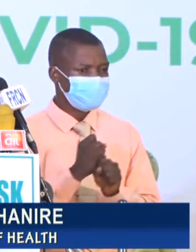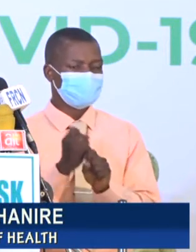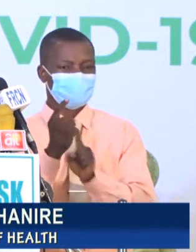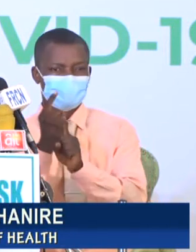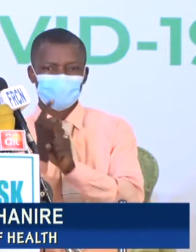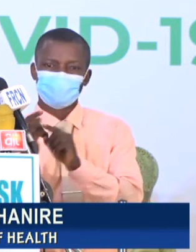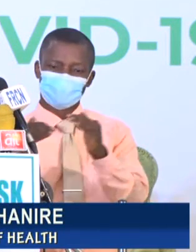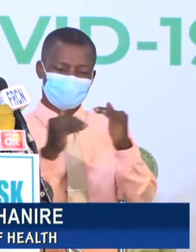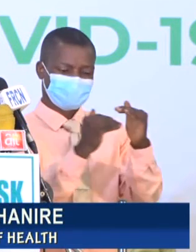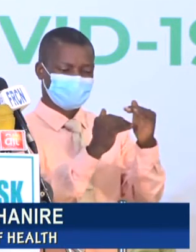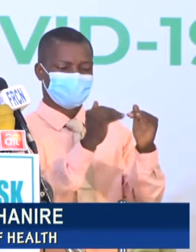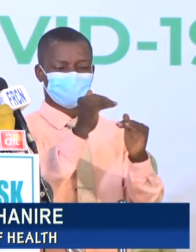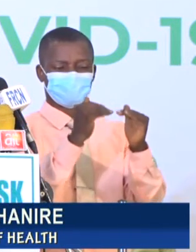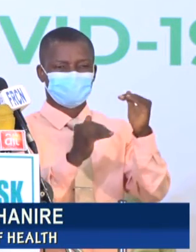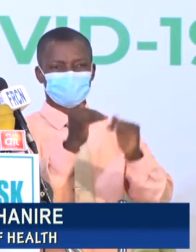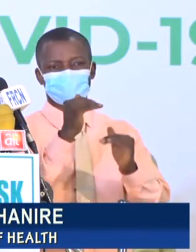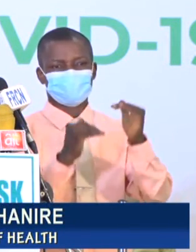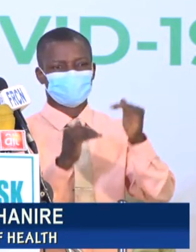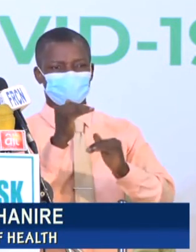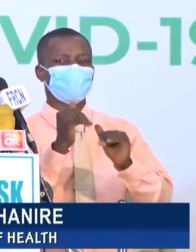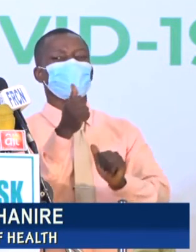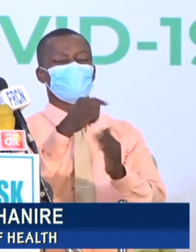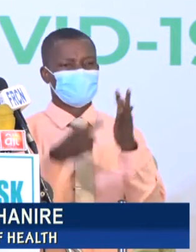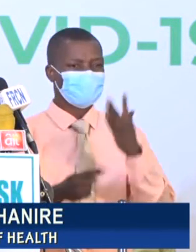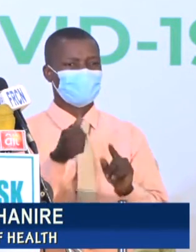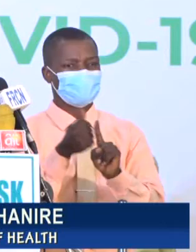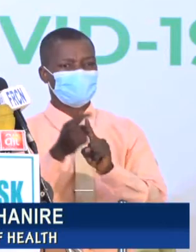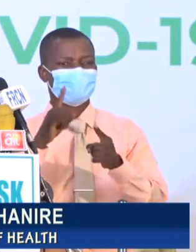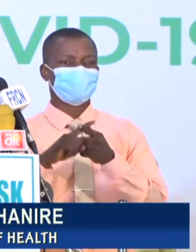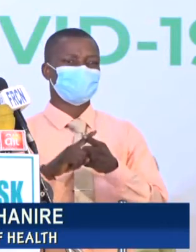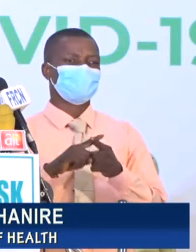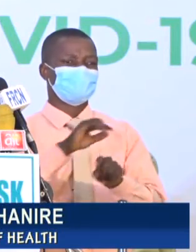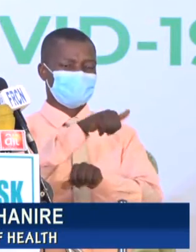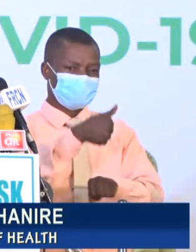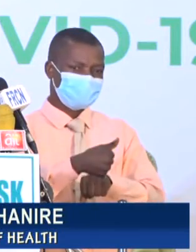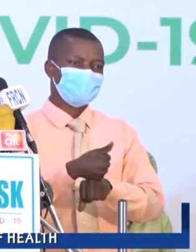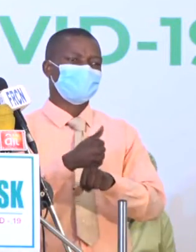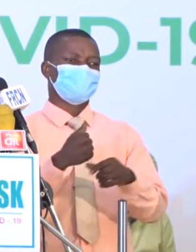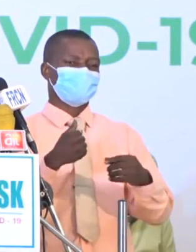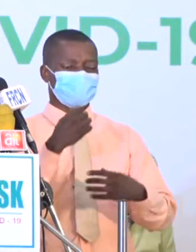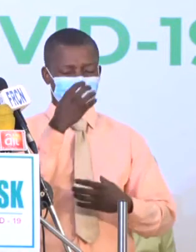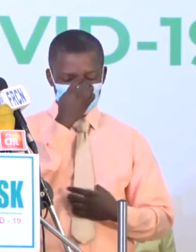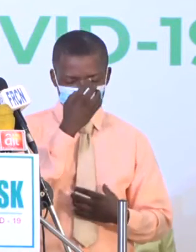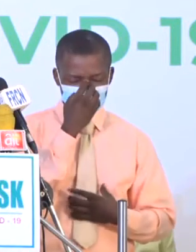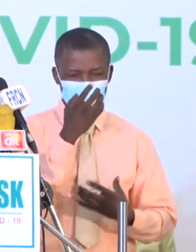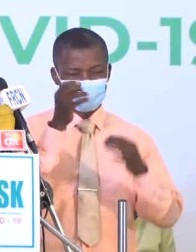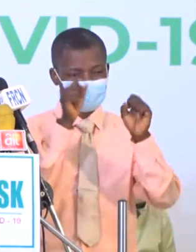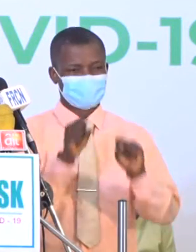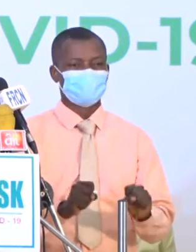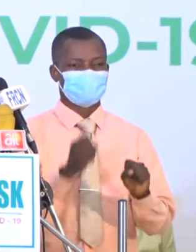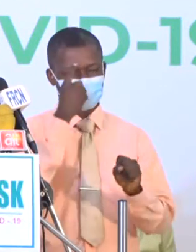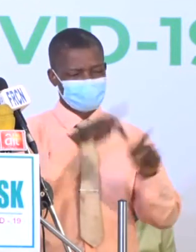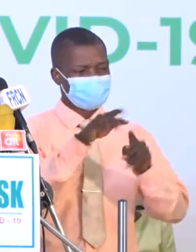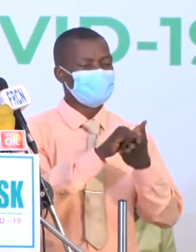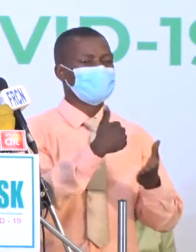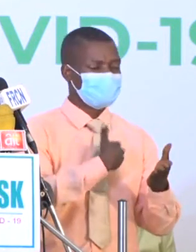imbalances among themselves and set up oxygen redistribution systems from those who have